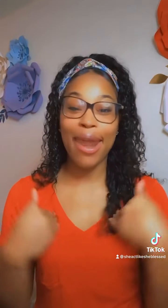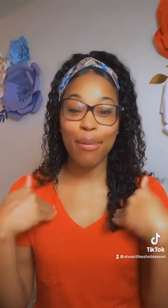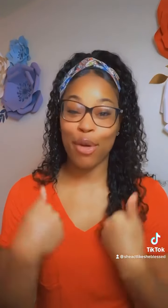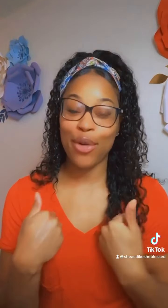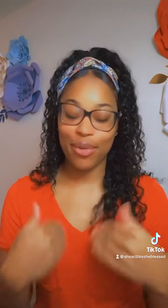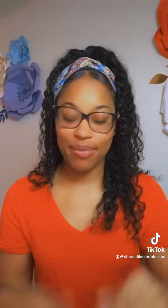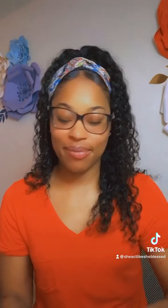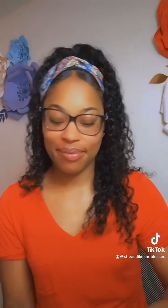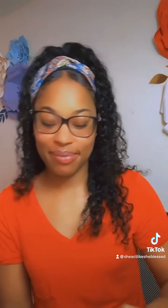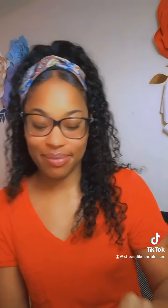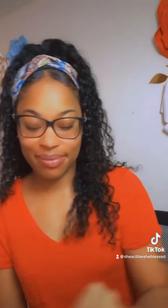Animal.